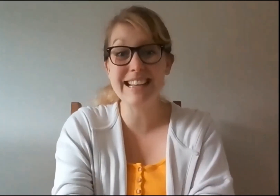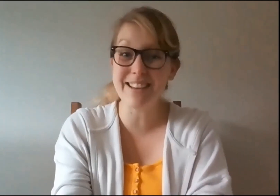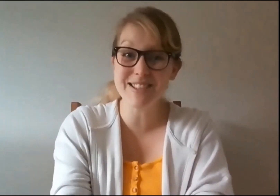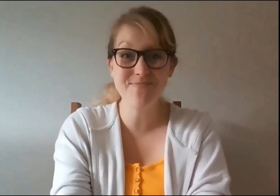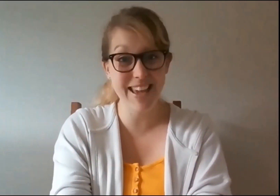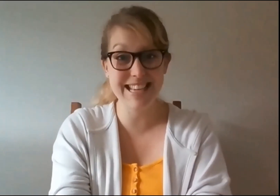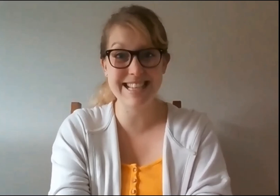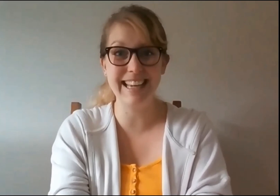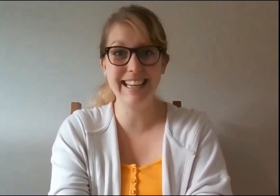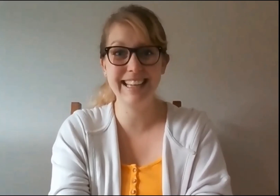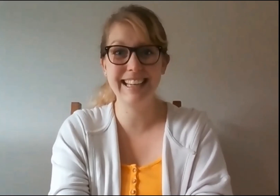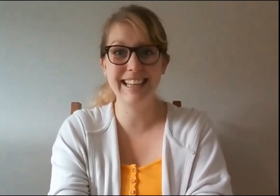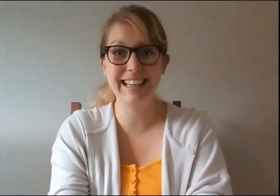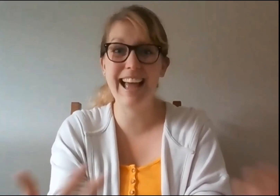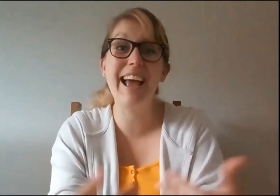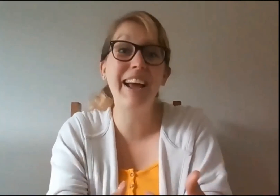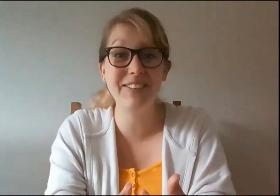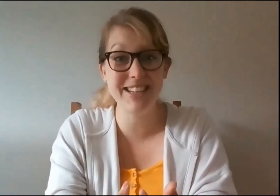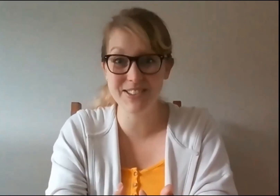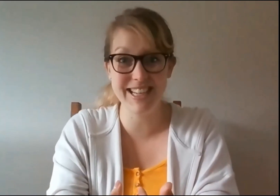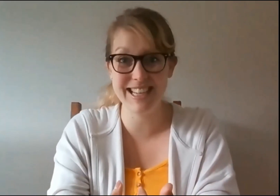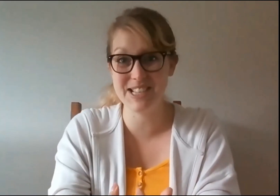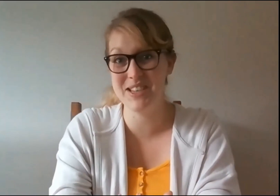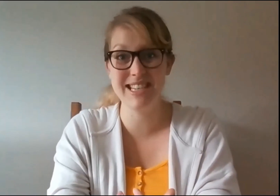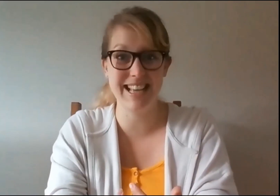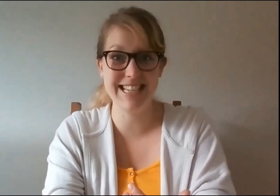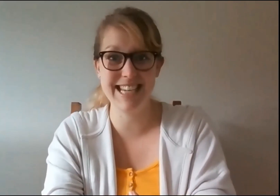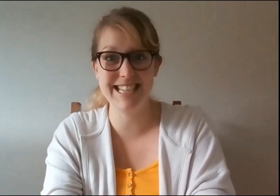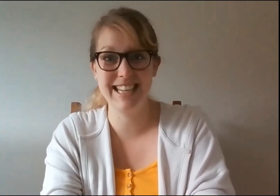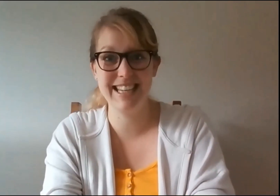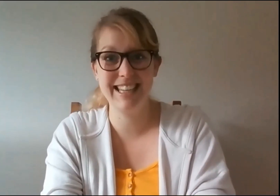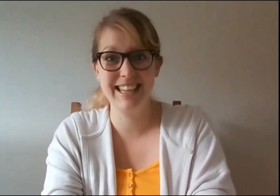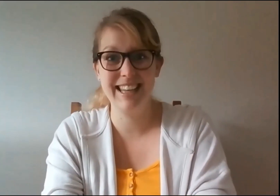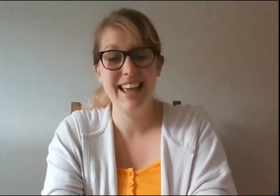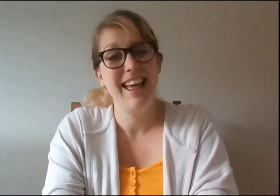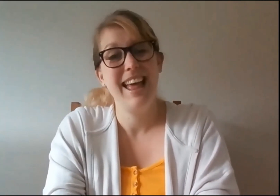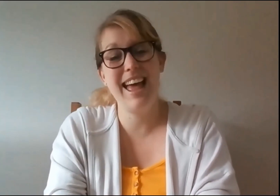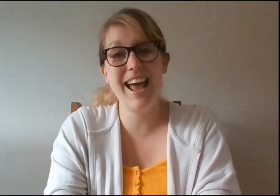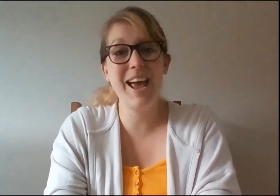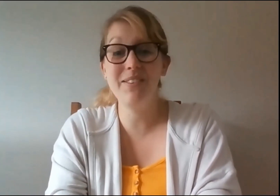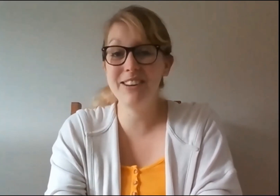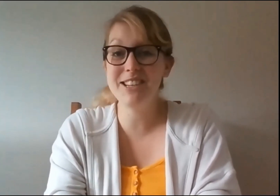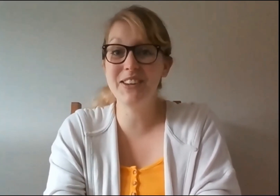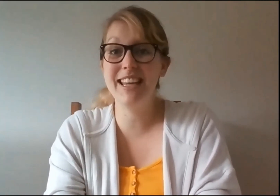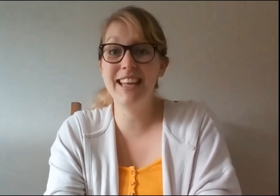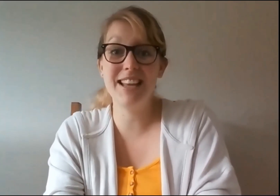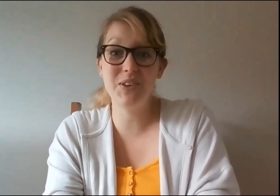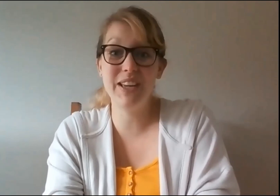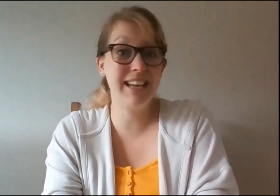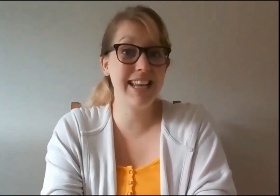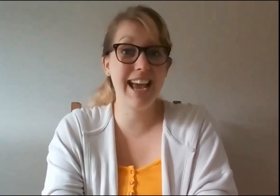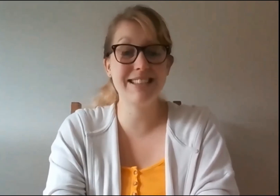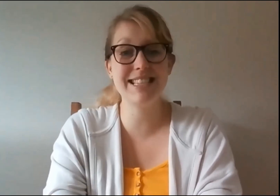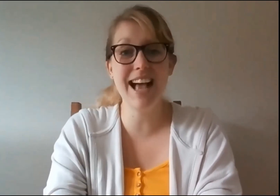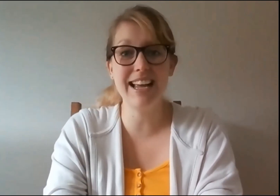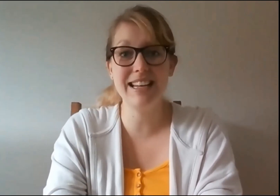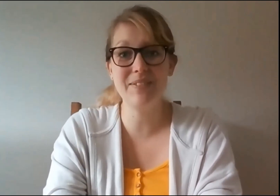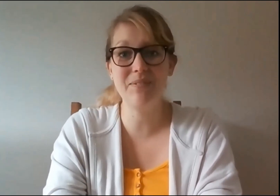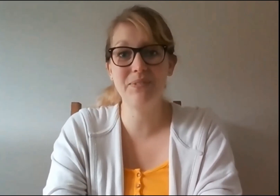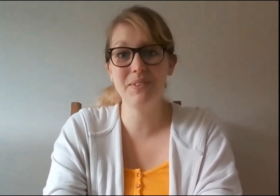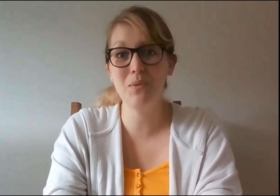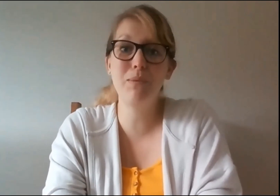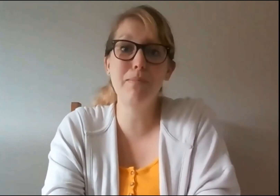Wow, guys, that was amazing. I hope you enjoyed it as much as I did. And I hope you're enjoying learning how to